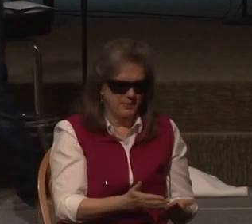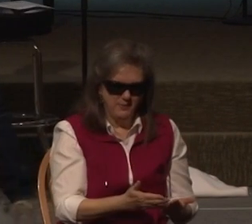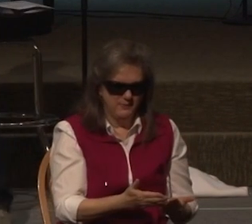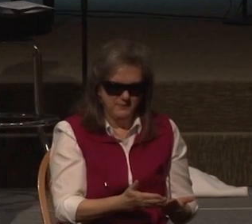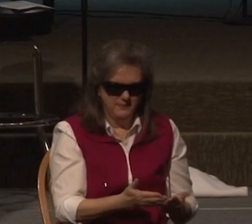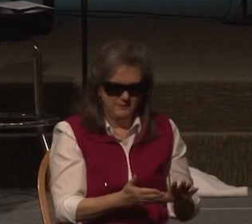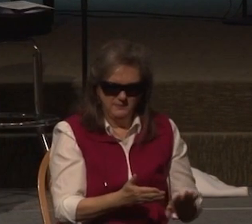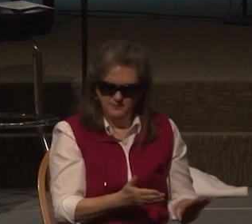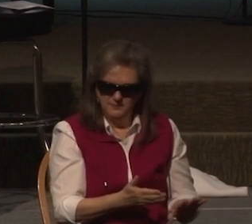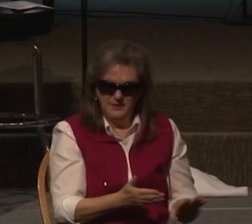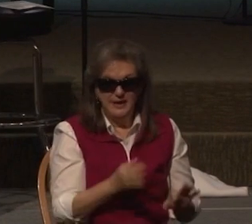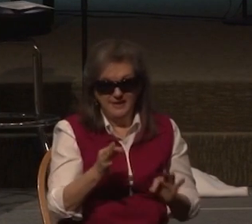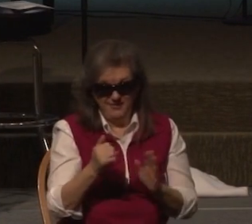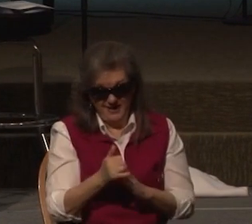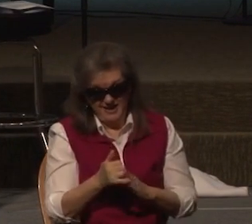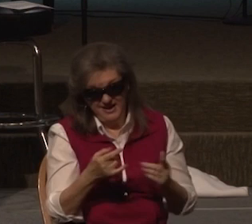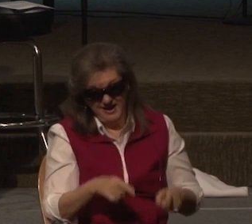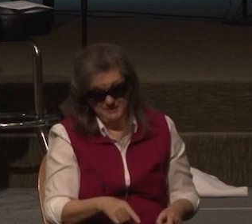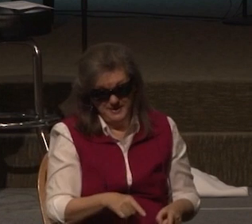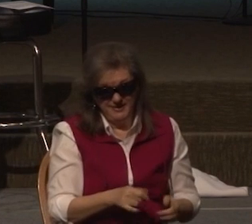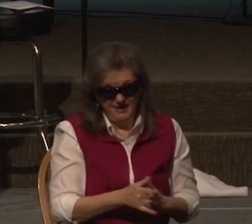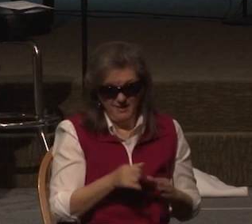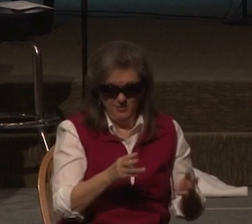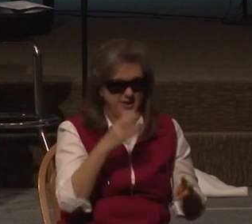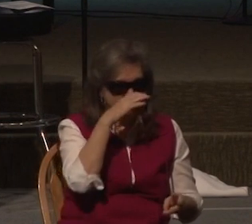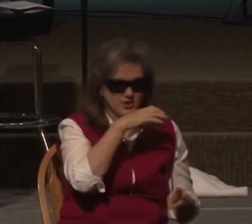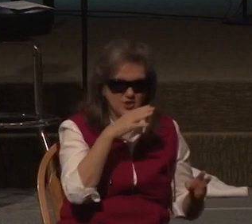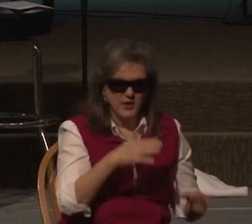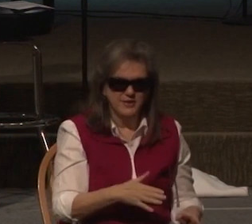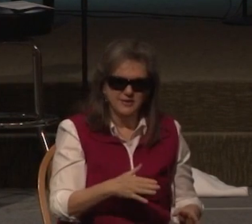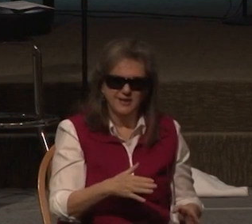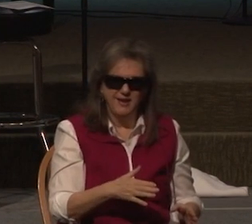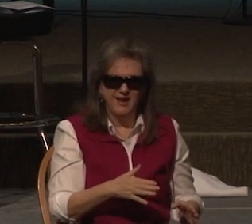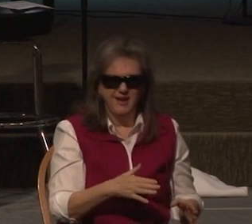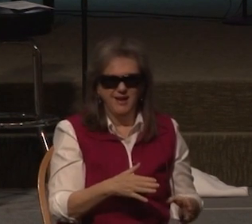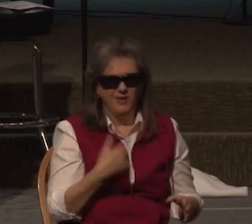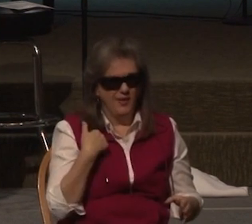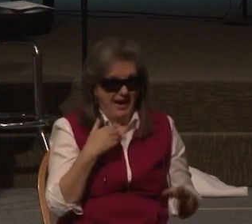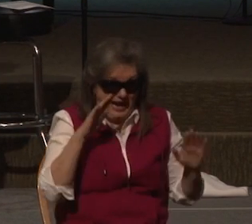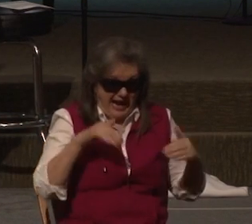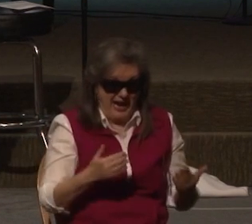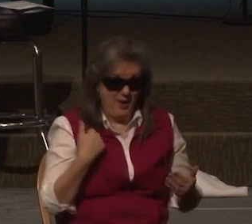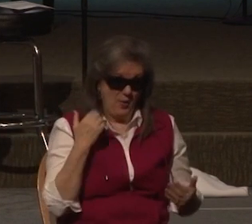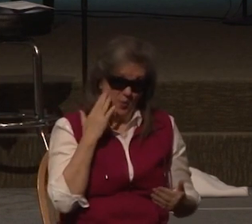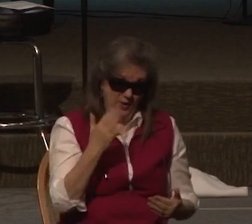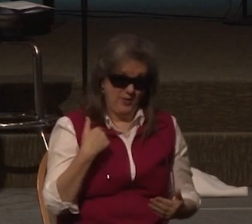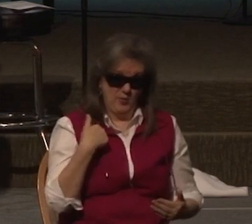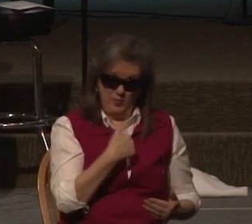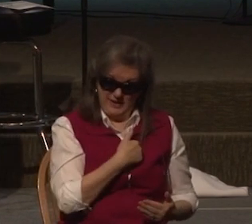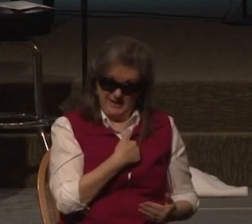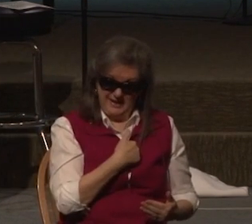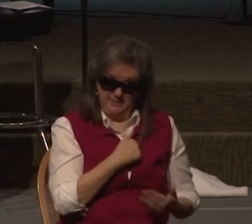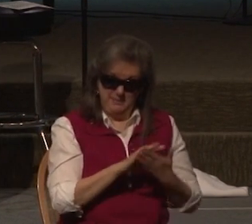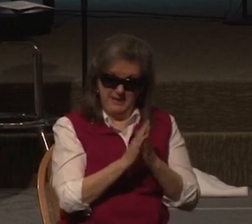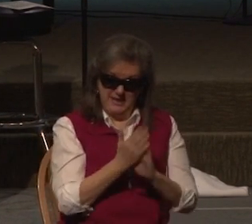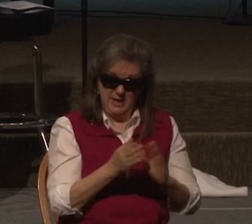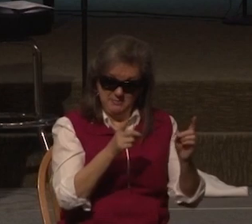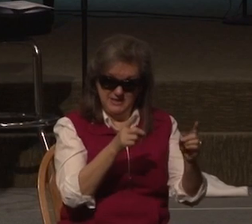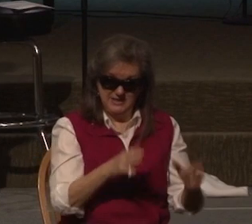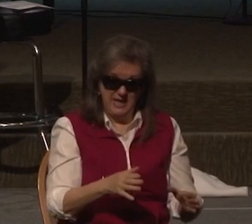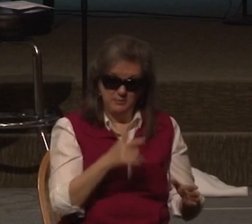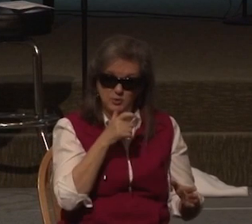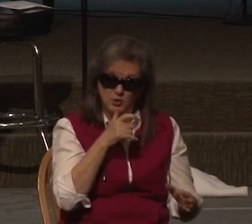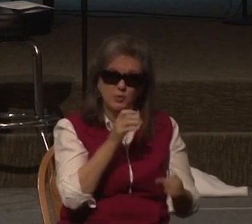secondly, if that's the case, then how much less likely are we to be disciples who